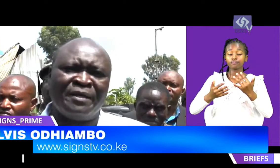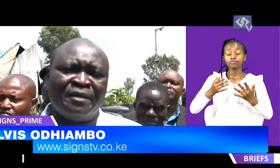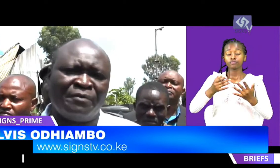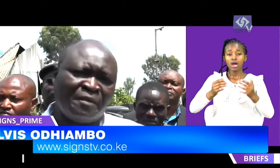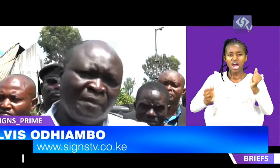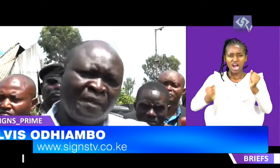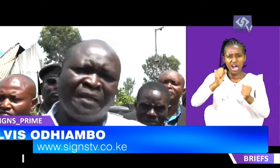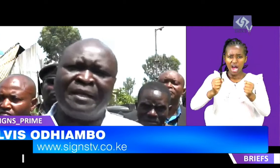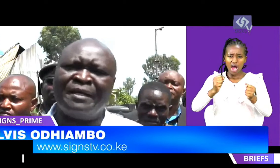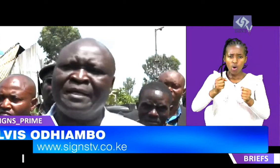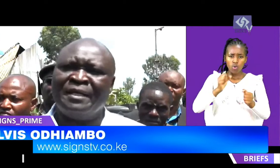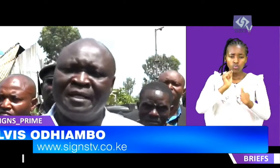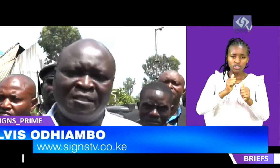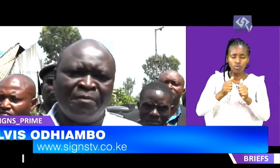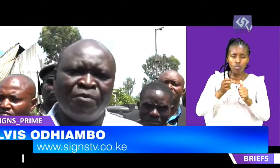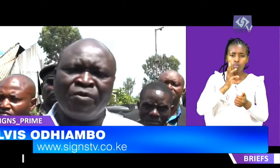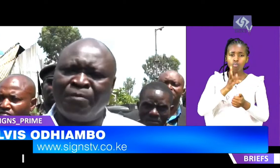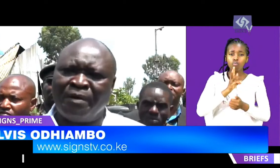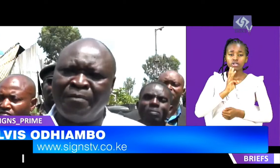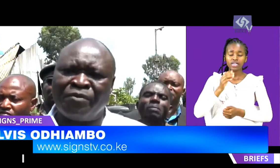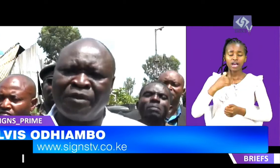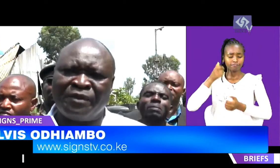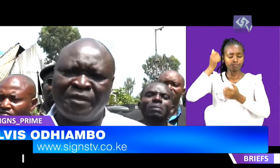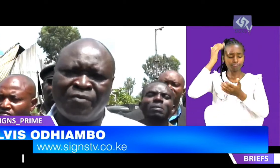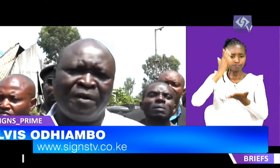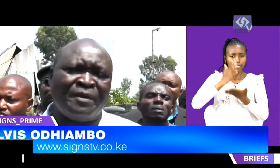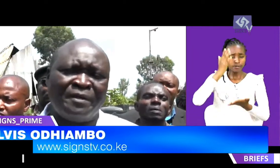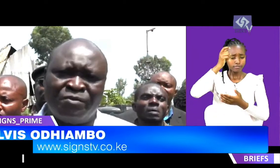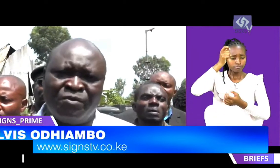Kenya ingekimbia haraka isime moto. Hiyo mambo tutafikiza kwa gavana yetu.